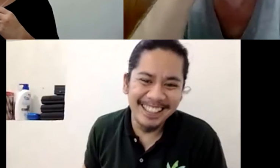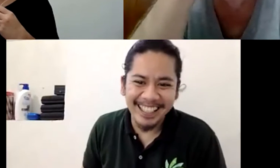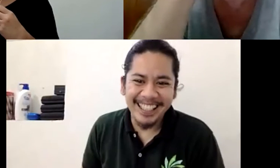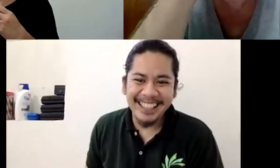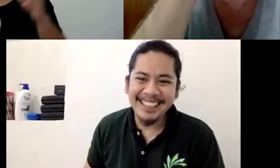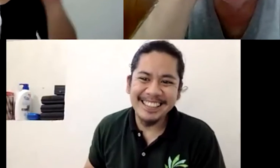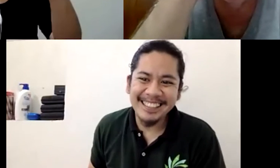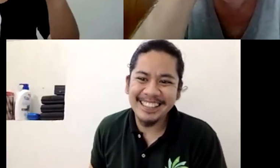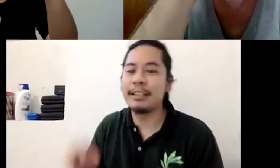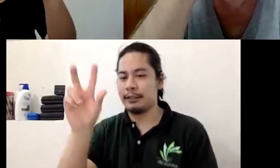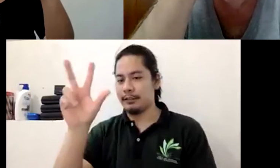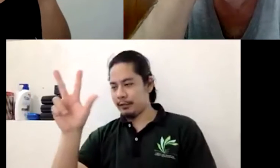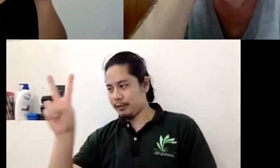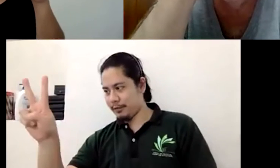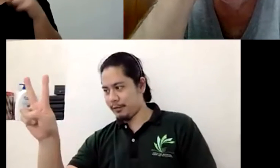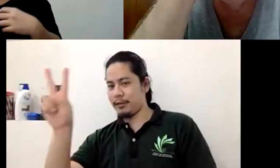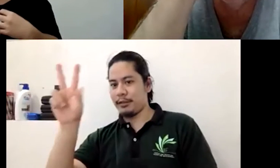Okay, no problem.